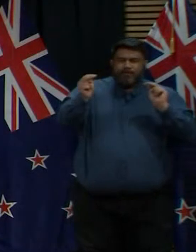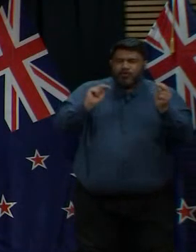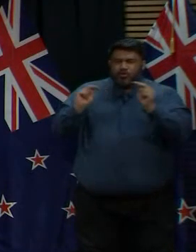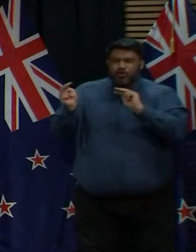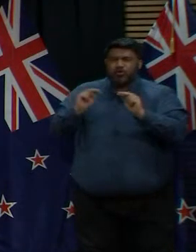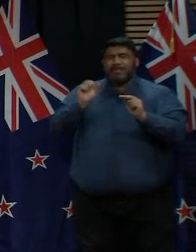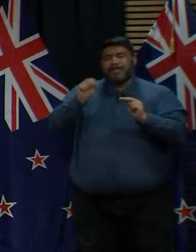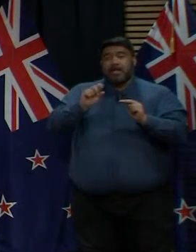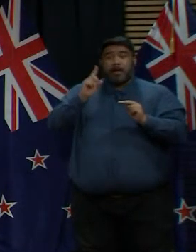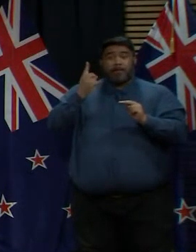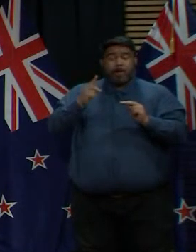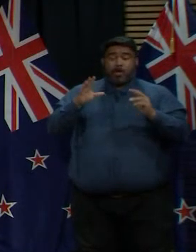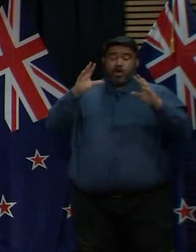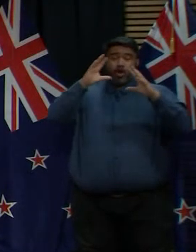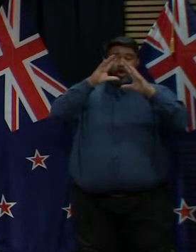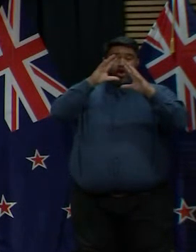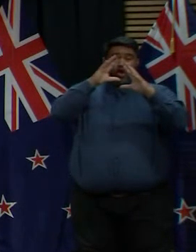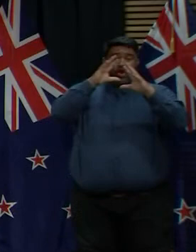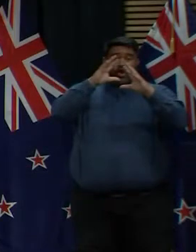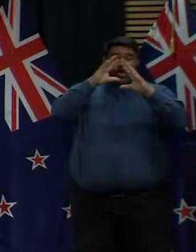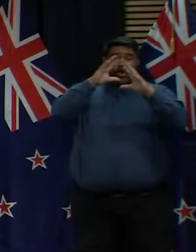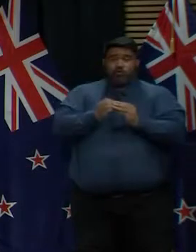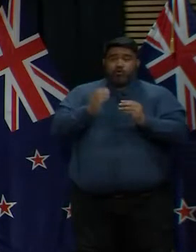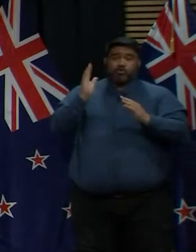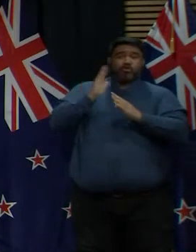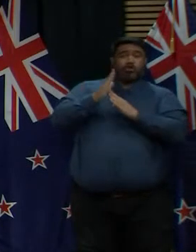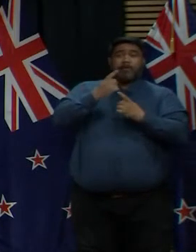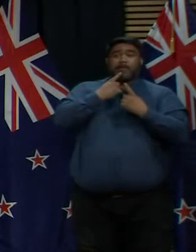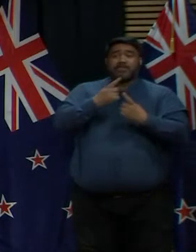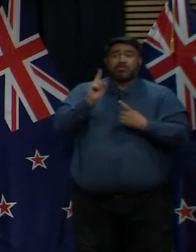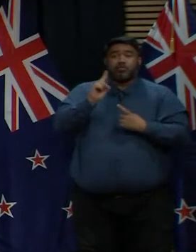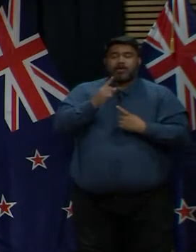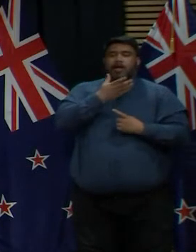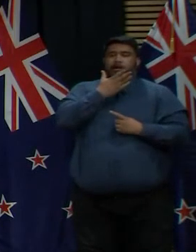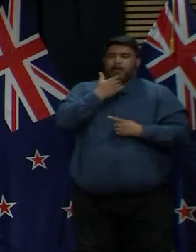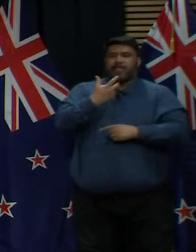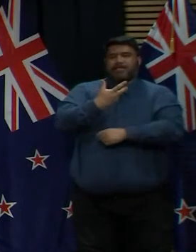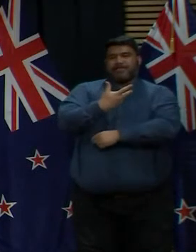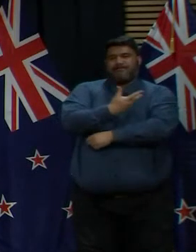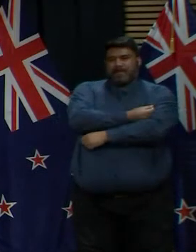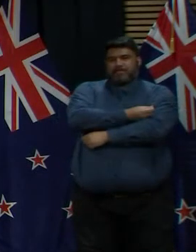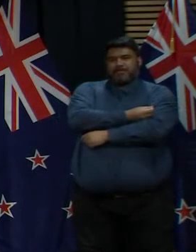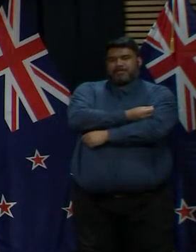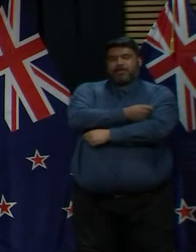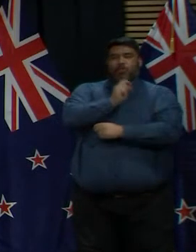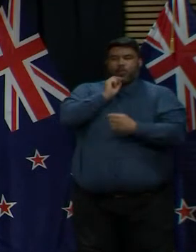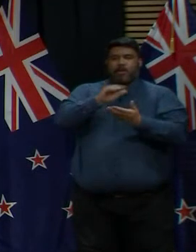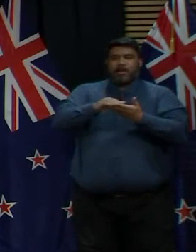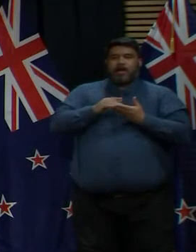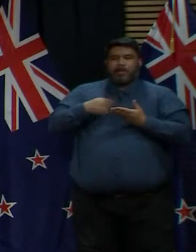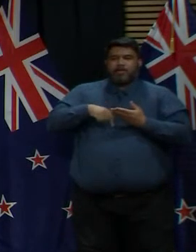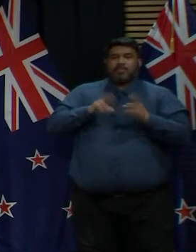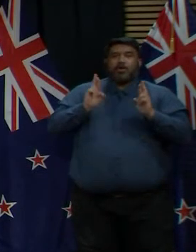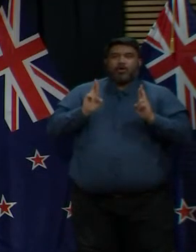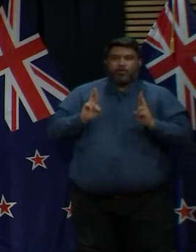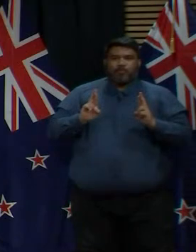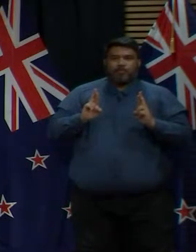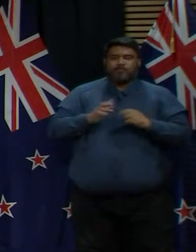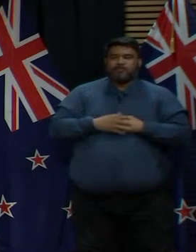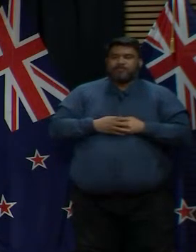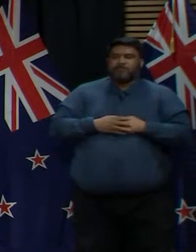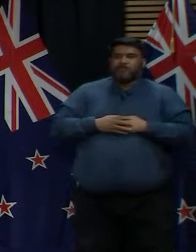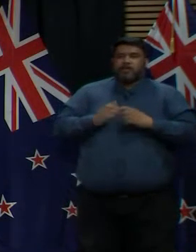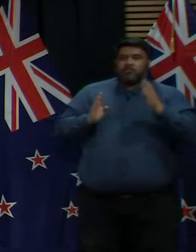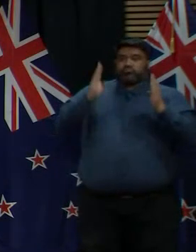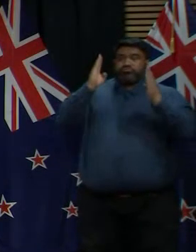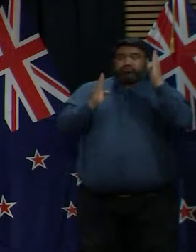message: get vaccinated. It's the reason we should all feel hopeful. Now happy to take questions, and feel free to direct them to Professor Hendy